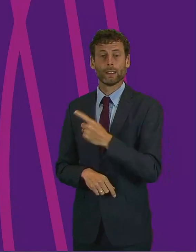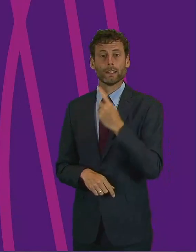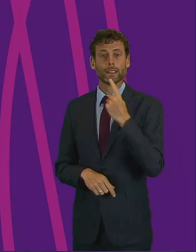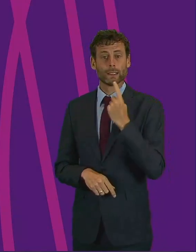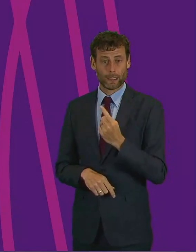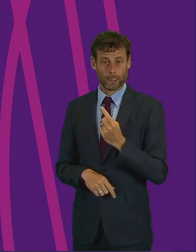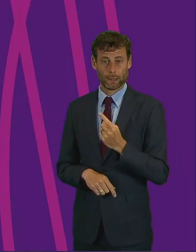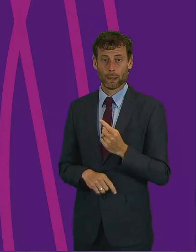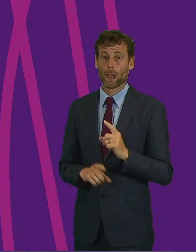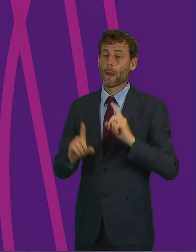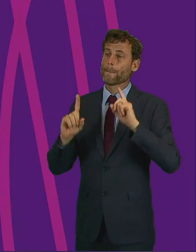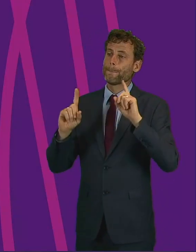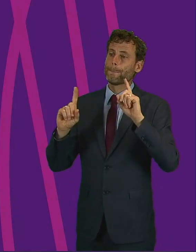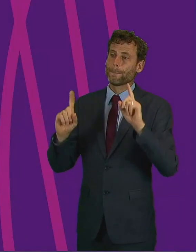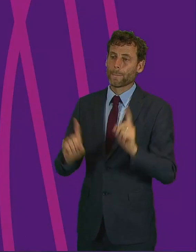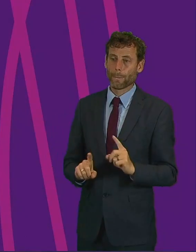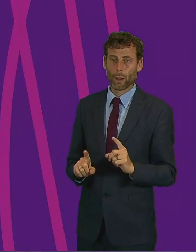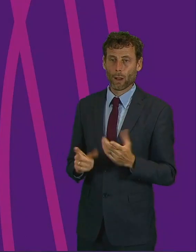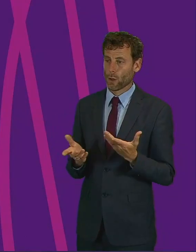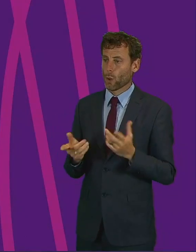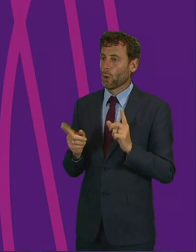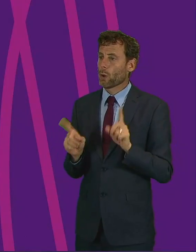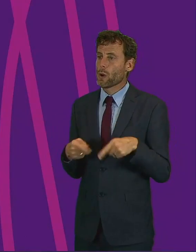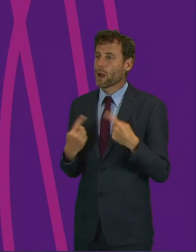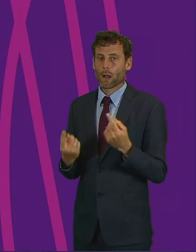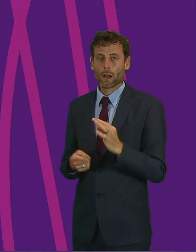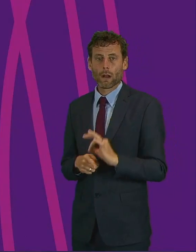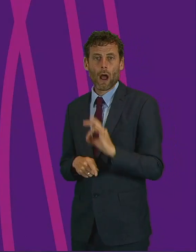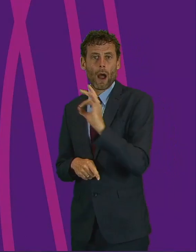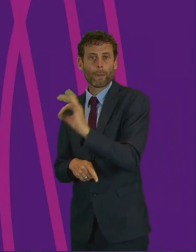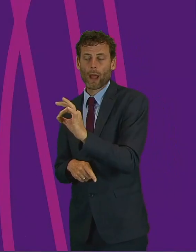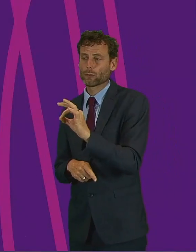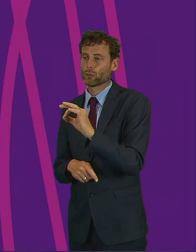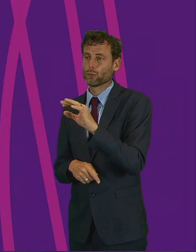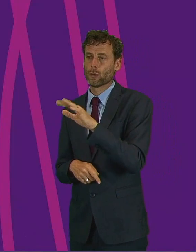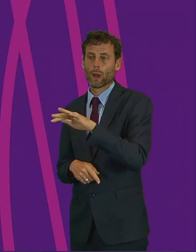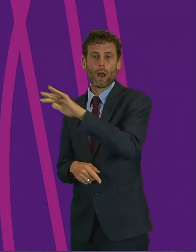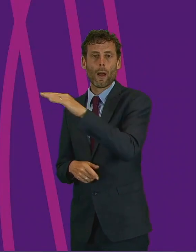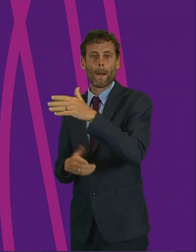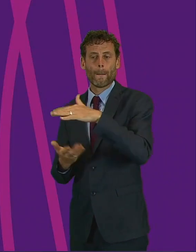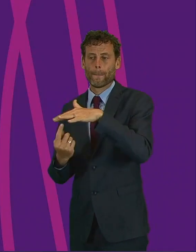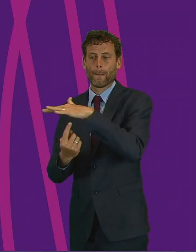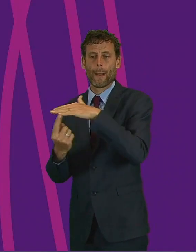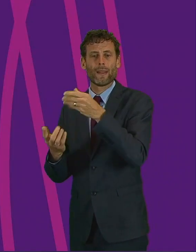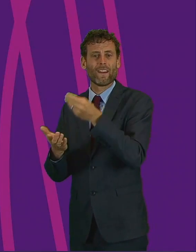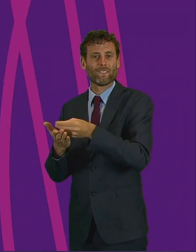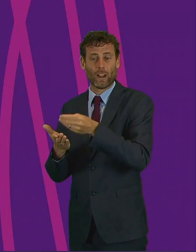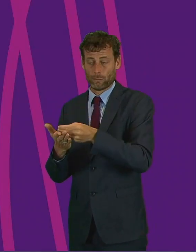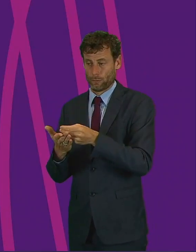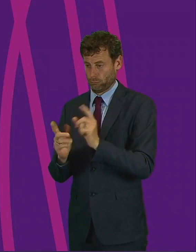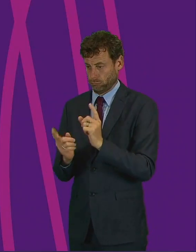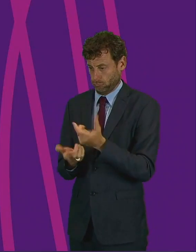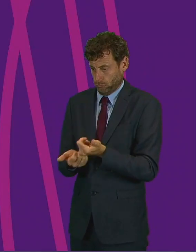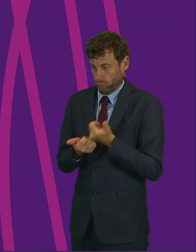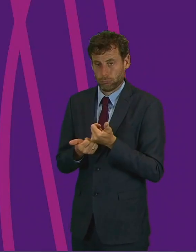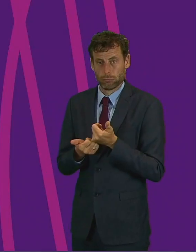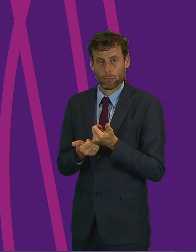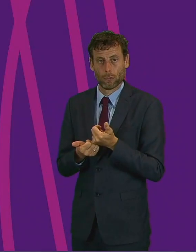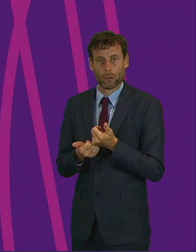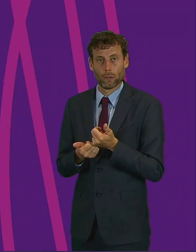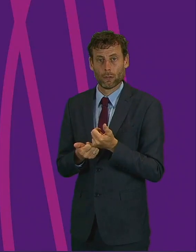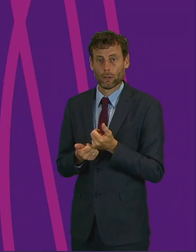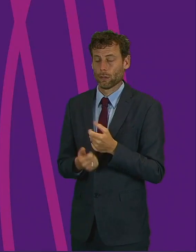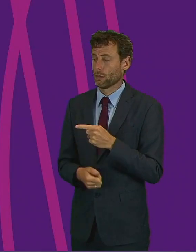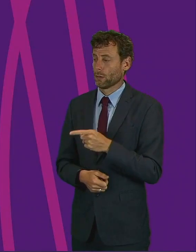cannot access financial support. It was not a shock to many, including the Kurdish Development Association in Glasgow,